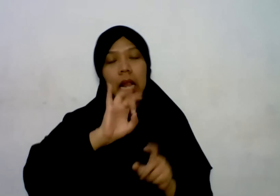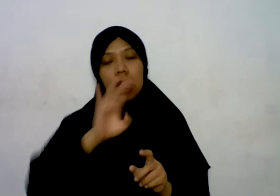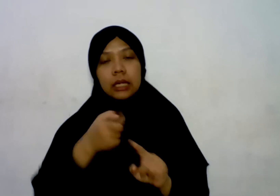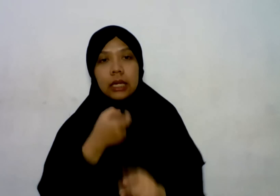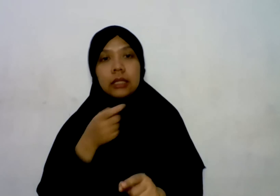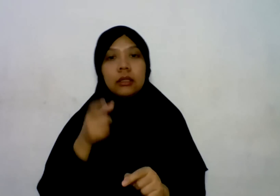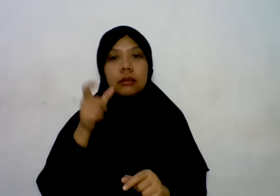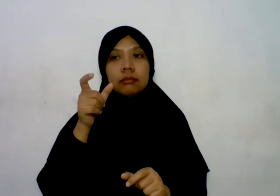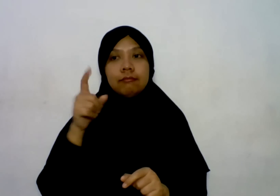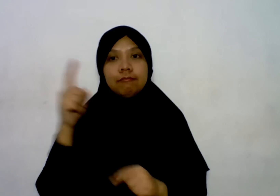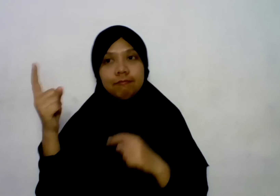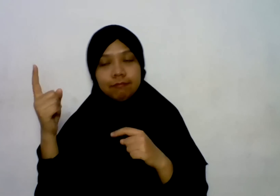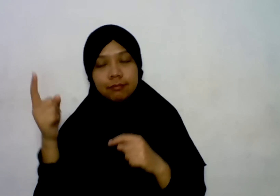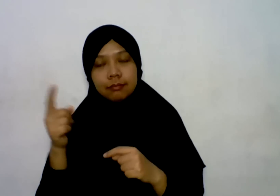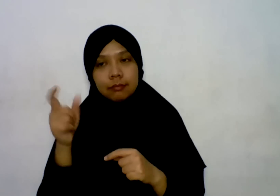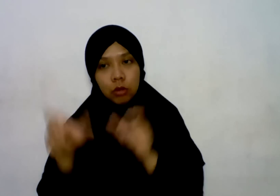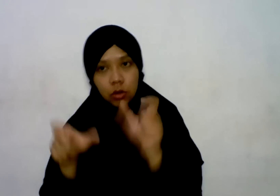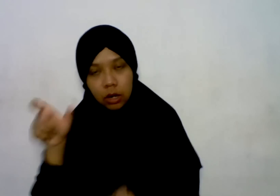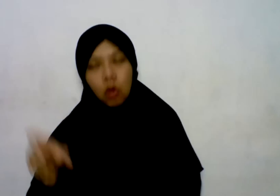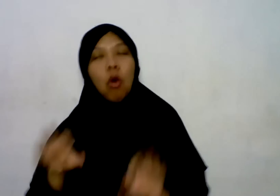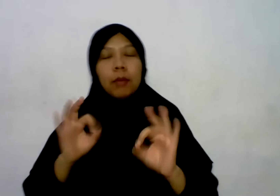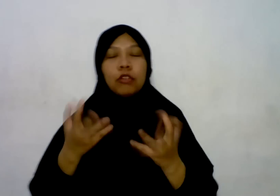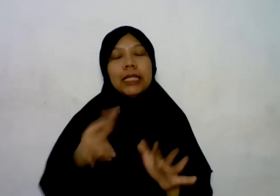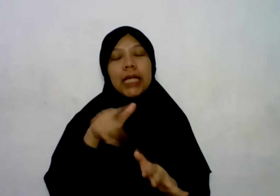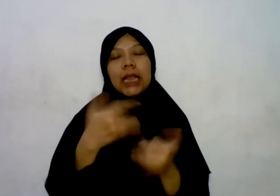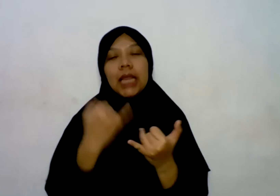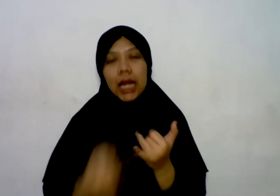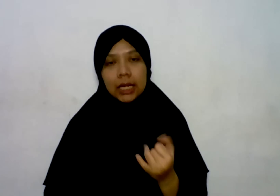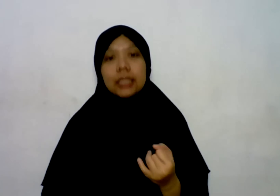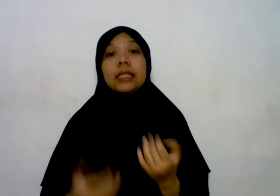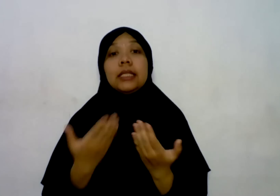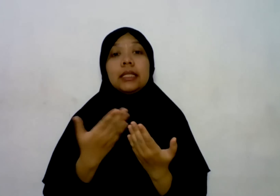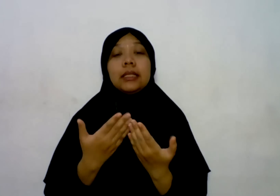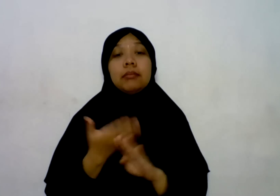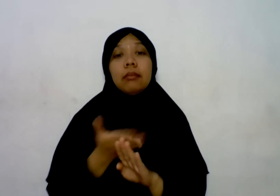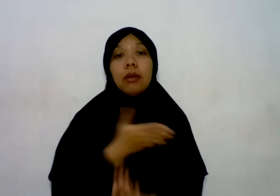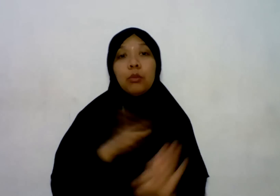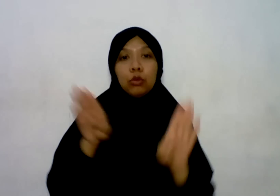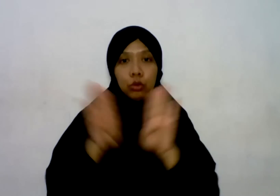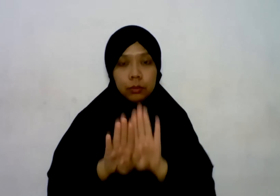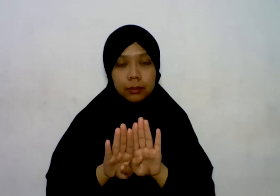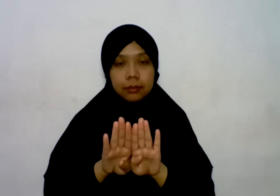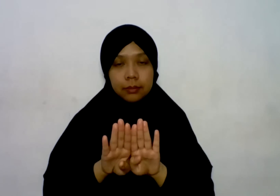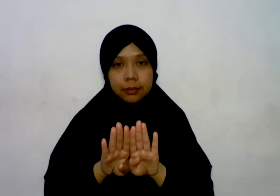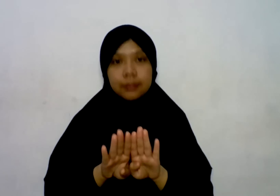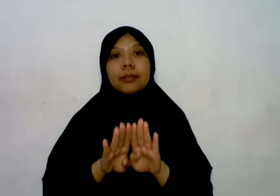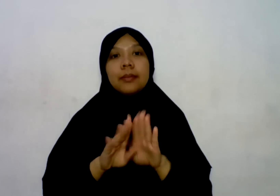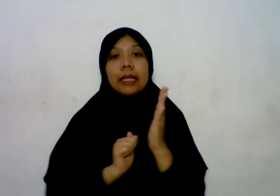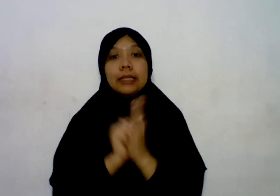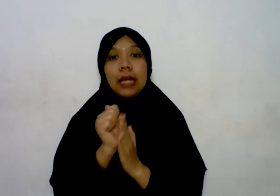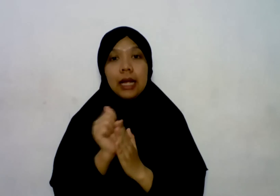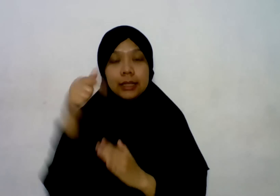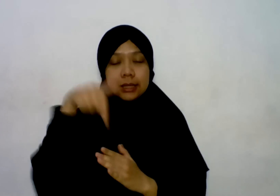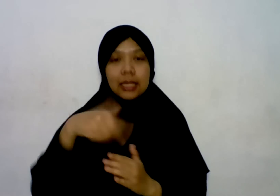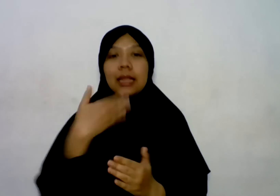think this is the end. So before I close this session, thank